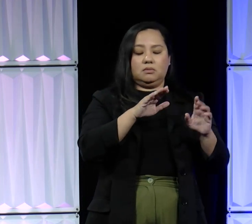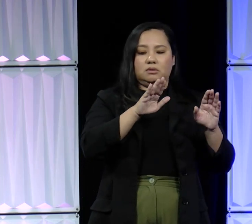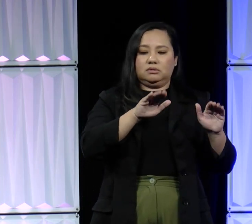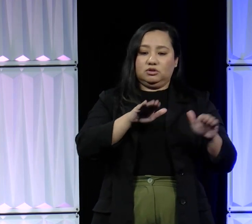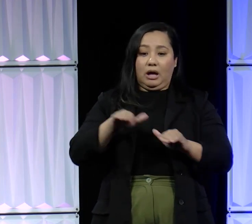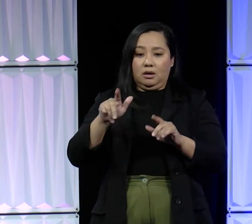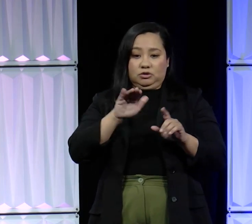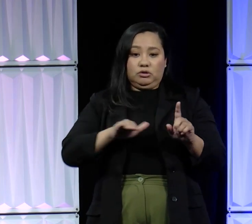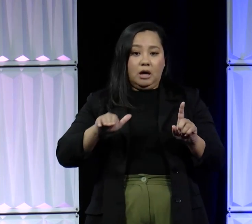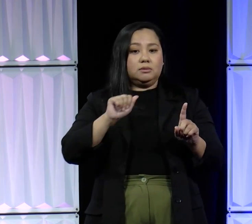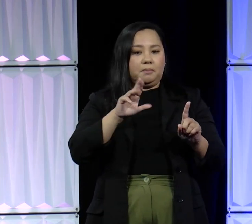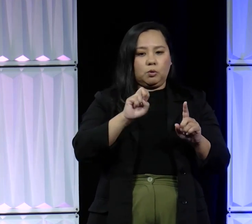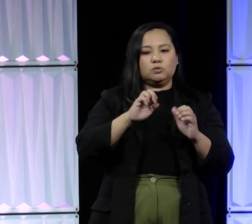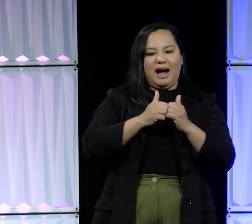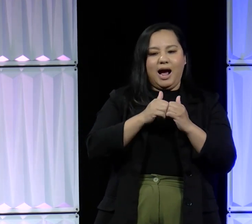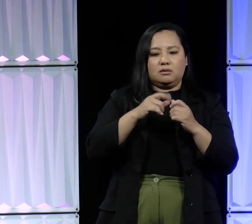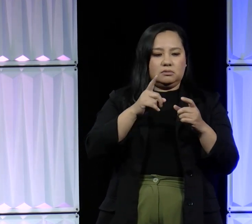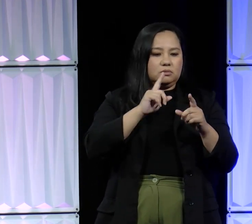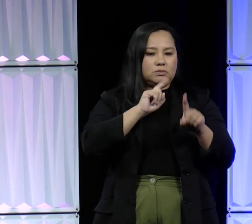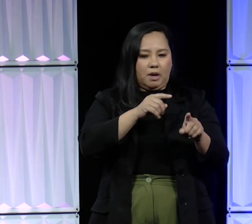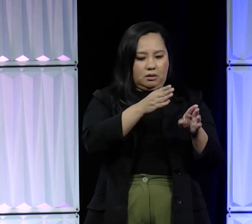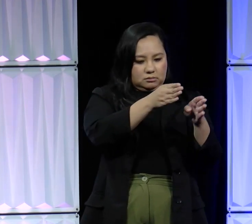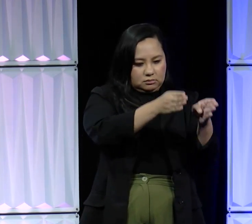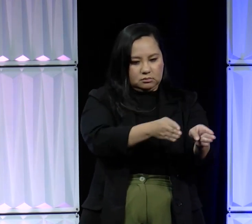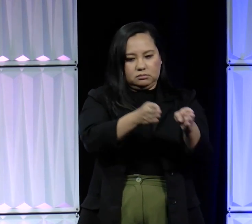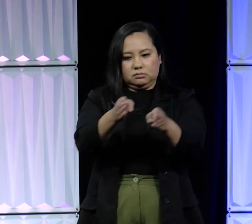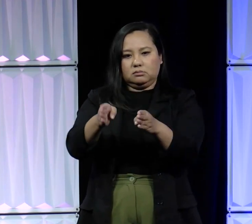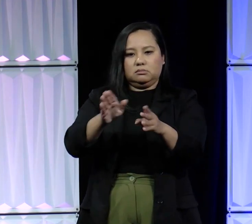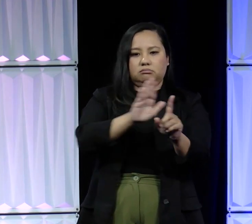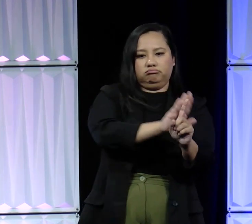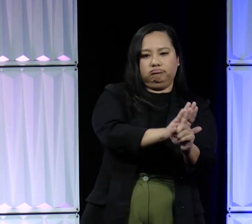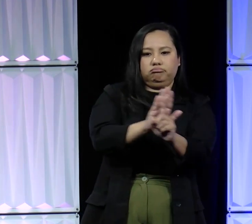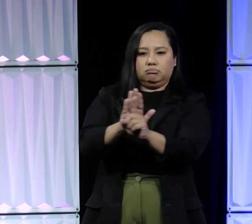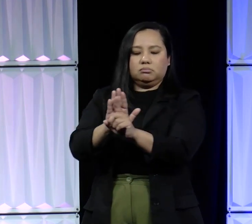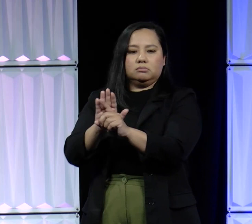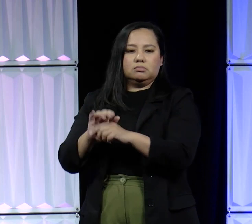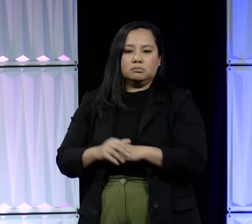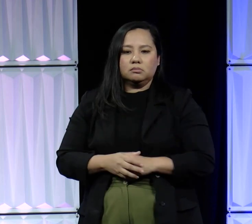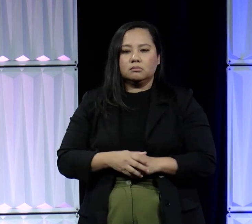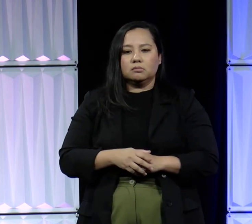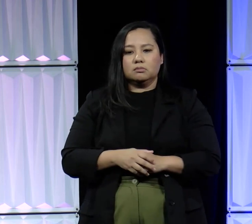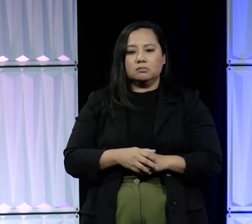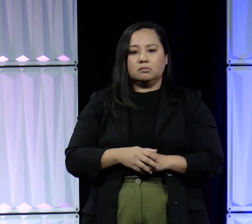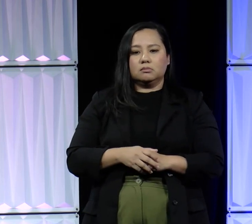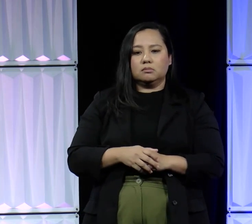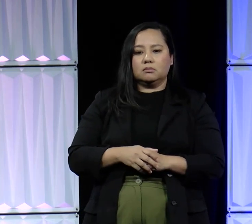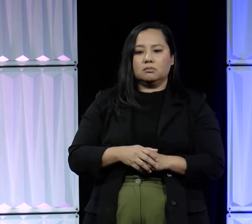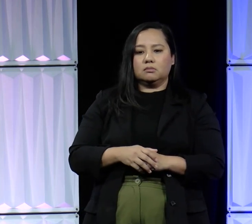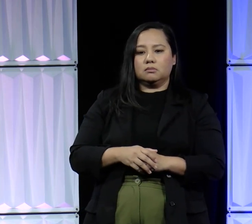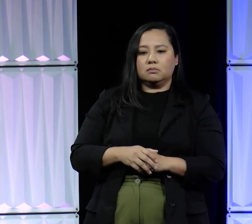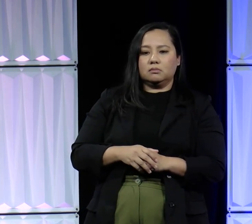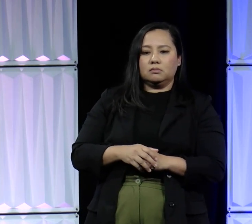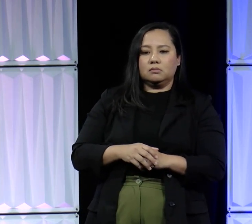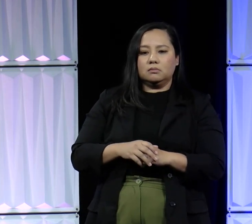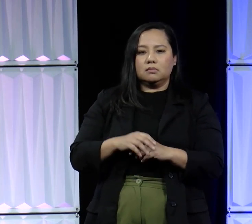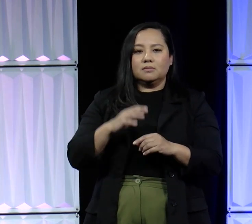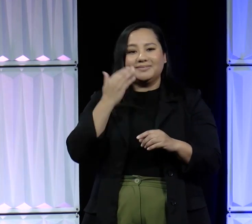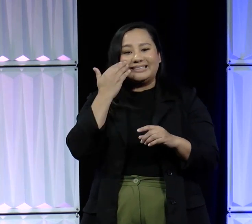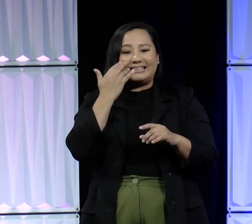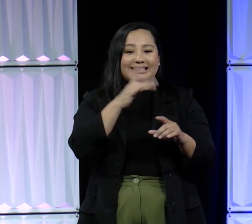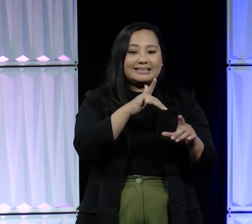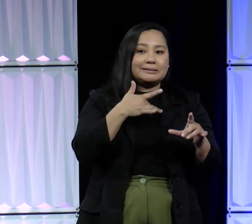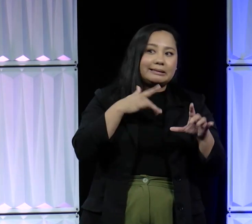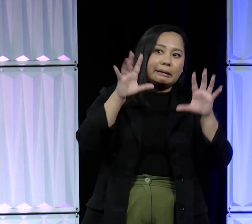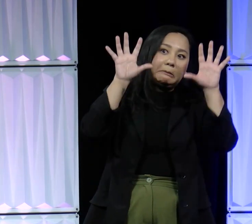once it happens. Our attention on the monsters in our midst feeds an attachment to the mistaken belief that sexual harm